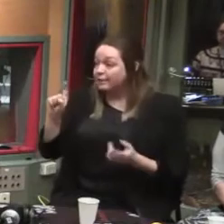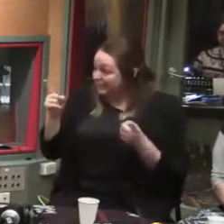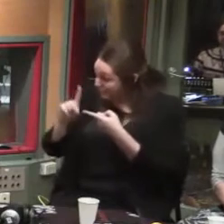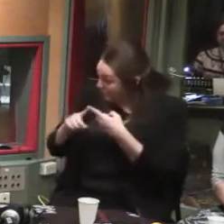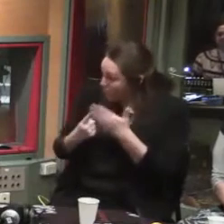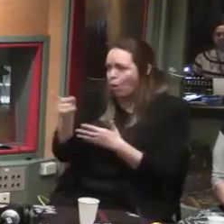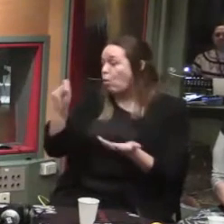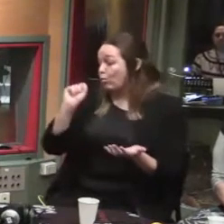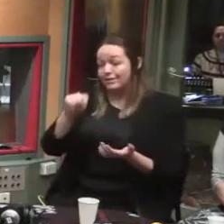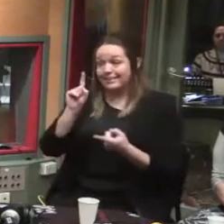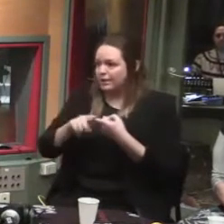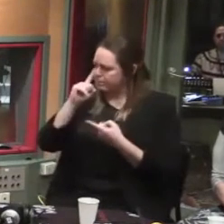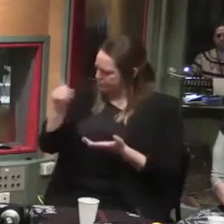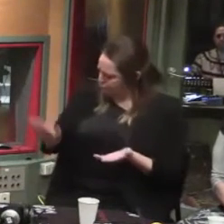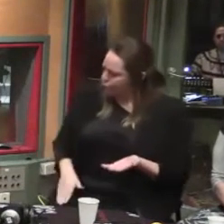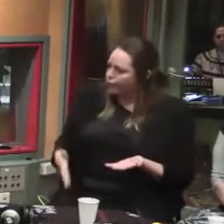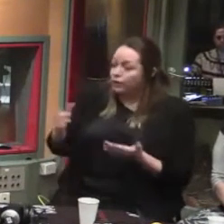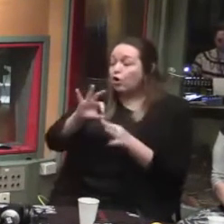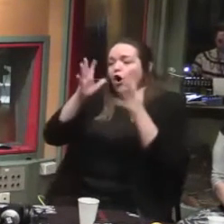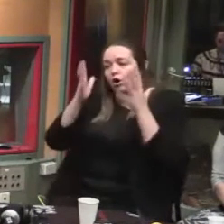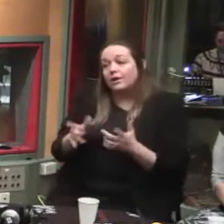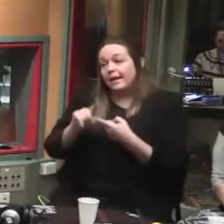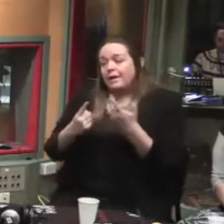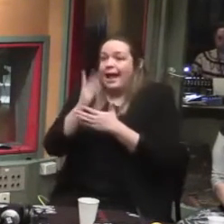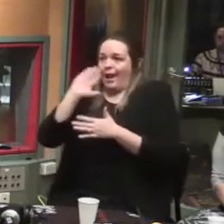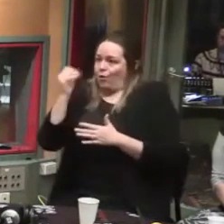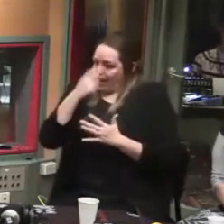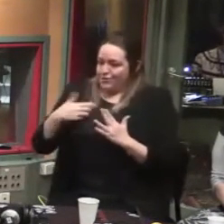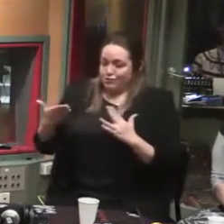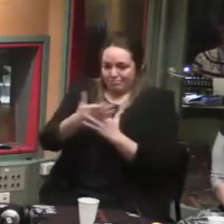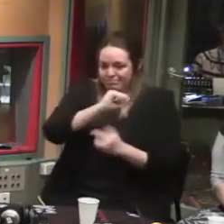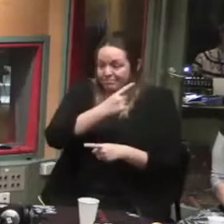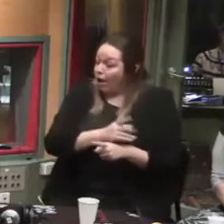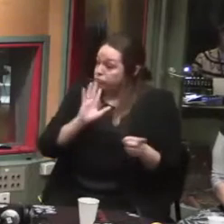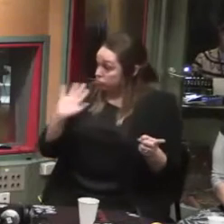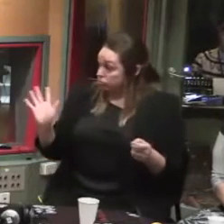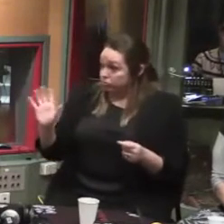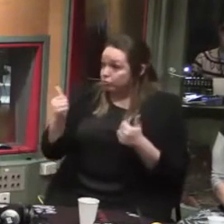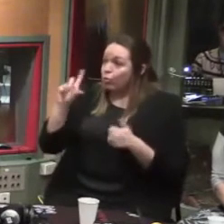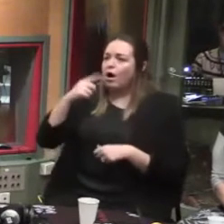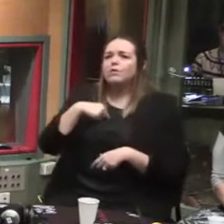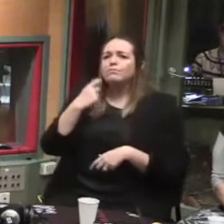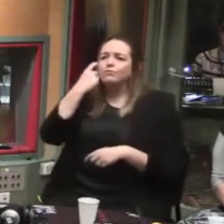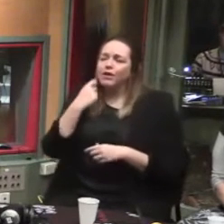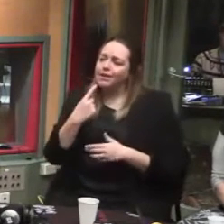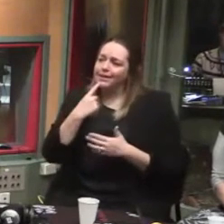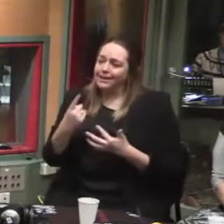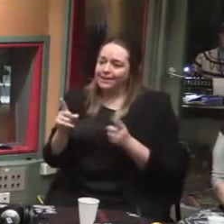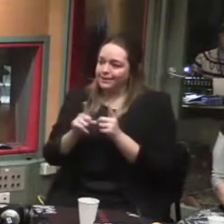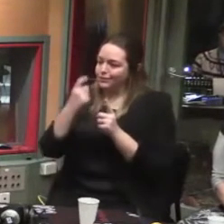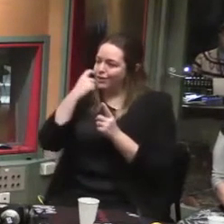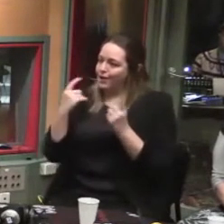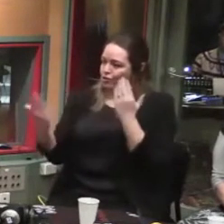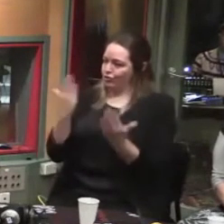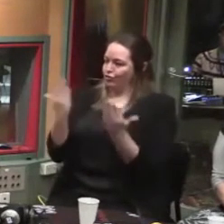it still happen? Oh, yes, still happens sometimes. Not a lot, but sometimes. But anyway, I'm sorry, I interrupted you. No, no, no, because what I'm trying to do, I suppose, is to